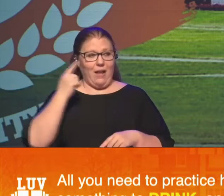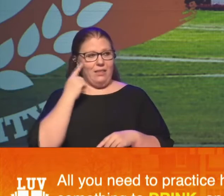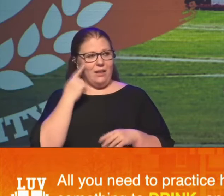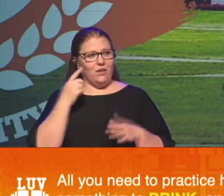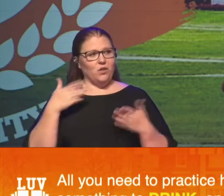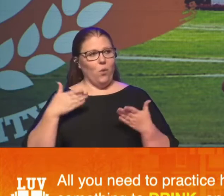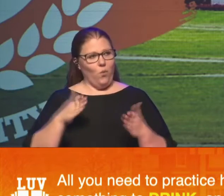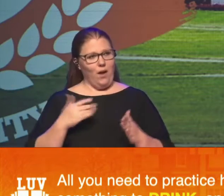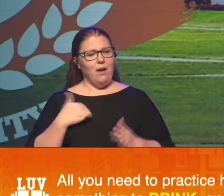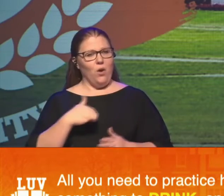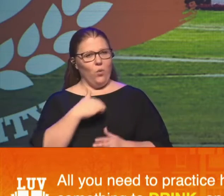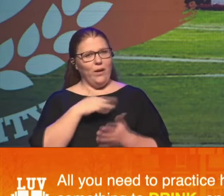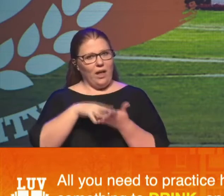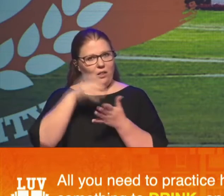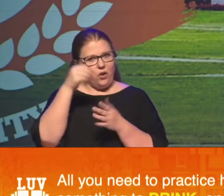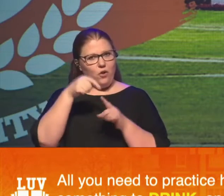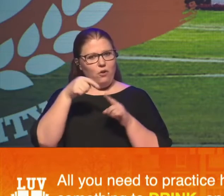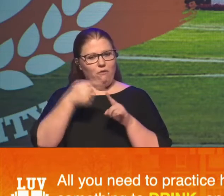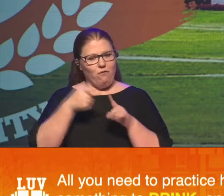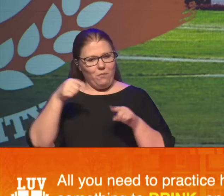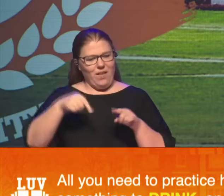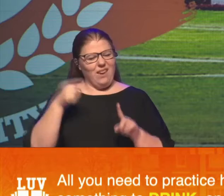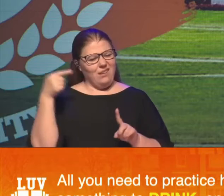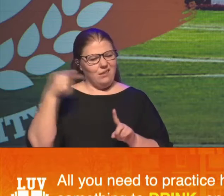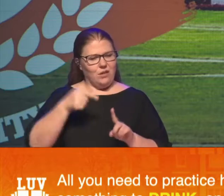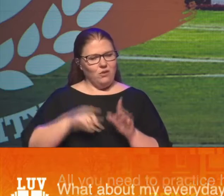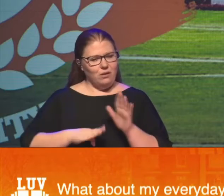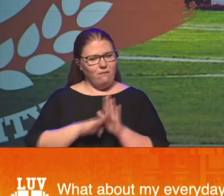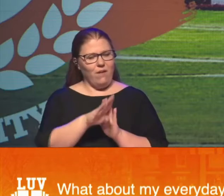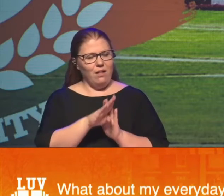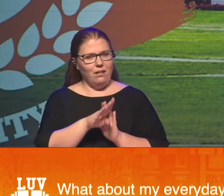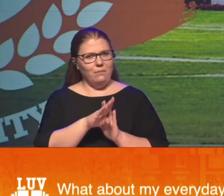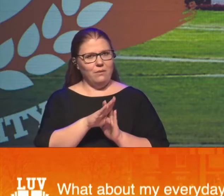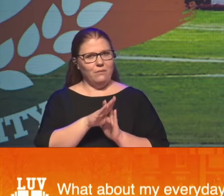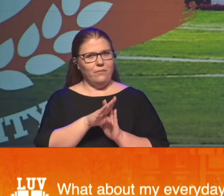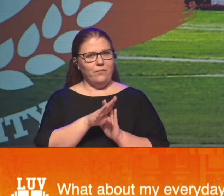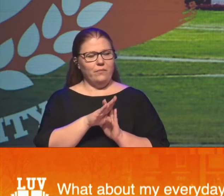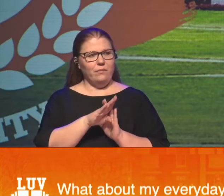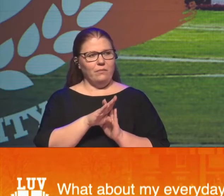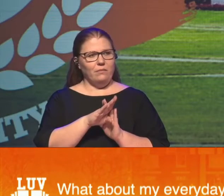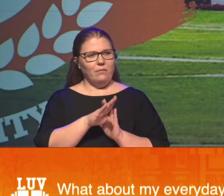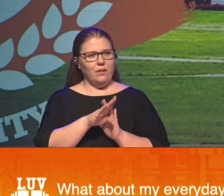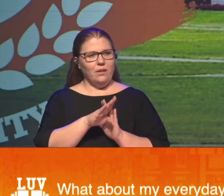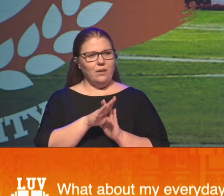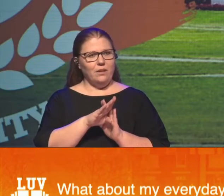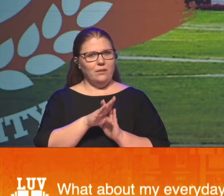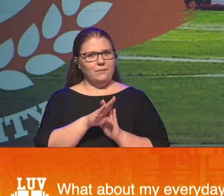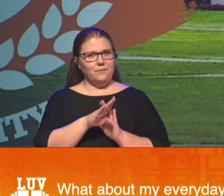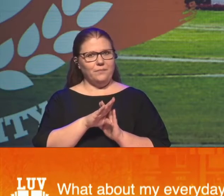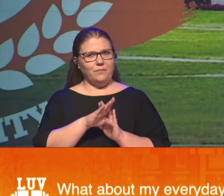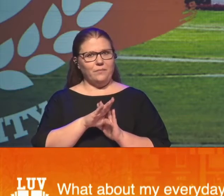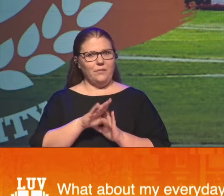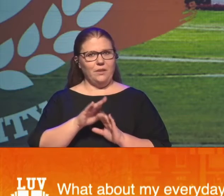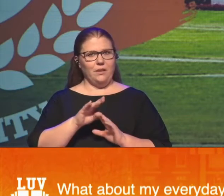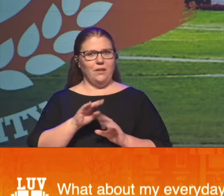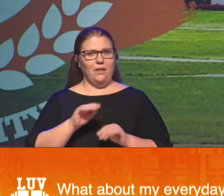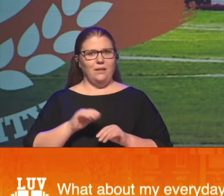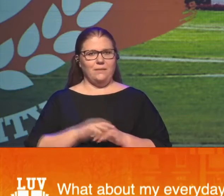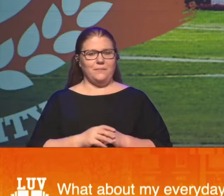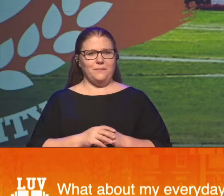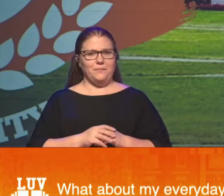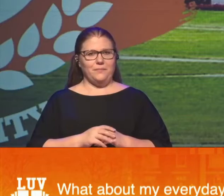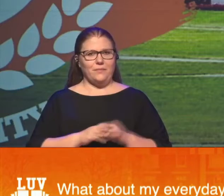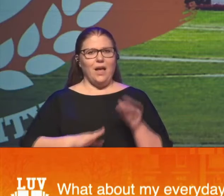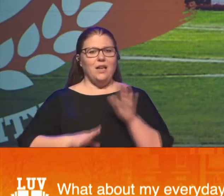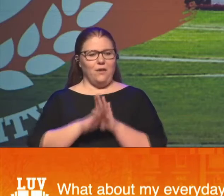that we can learn from this and intentionally just develop some hallmarks of hospitality, right?